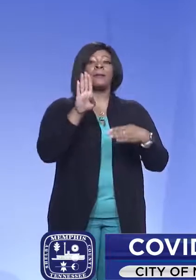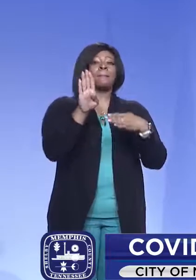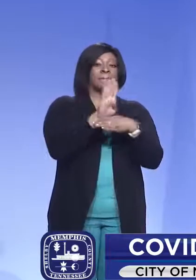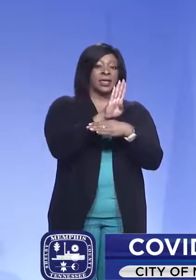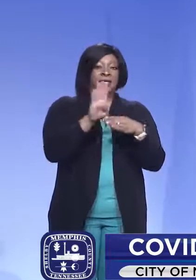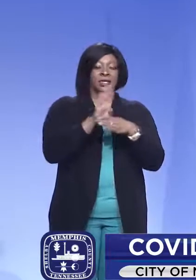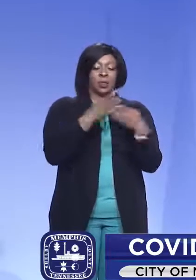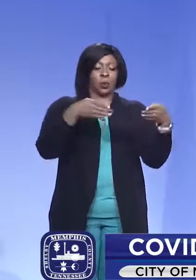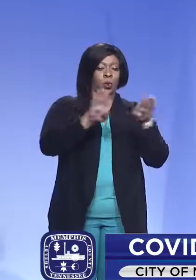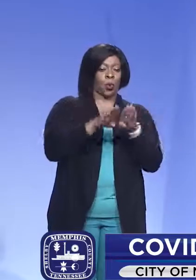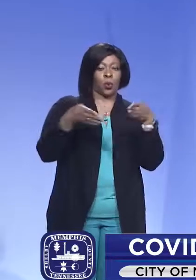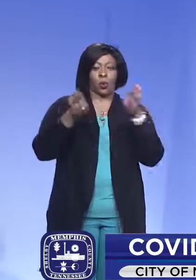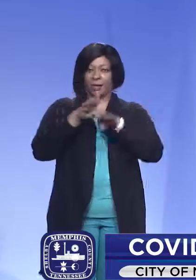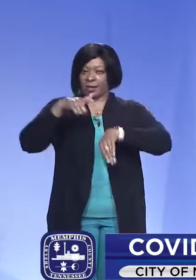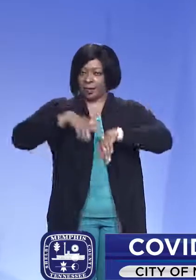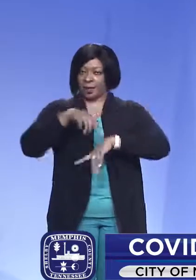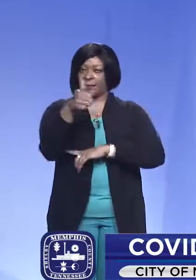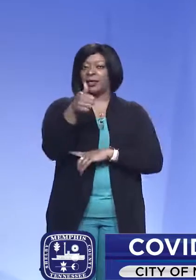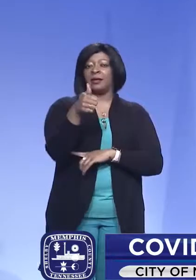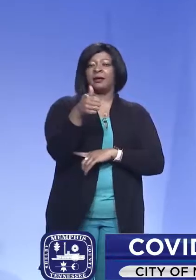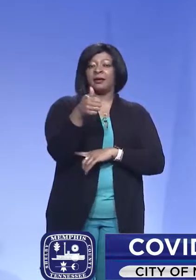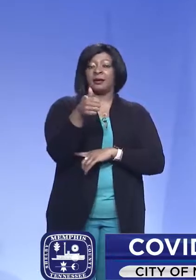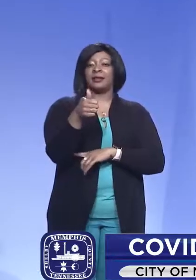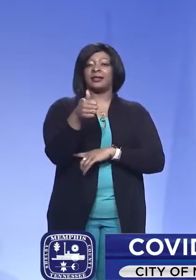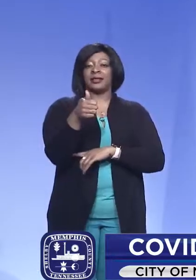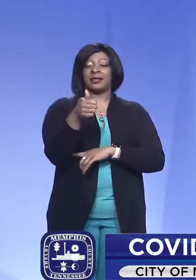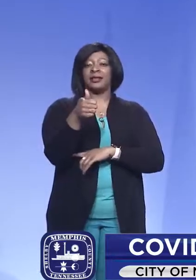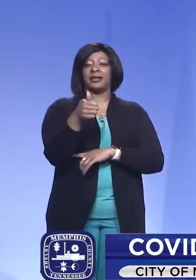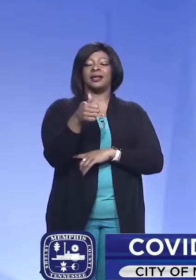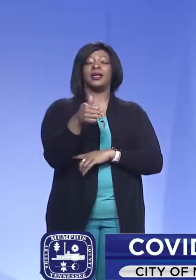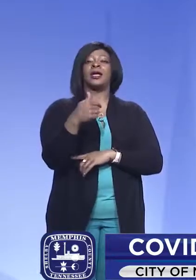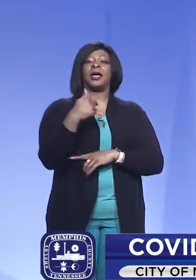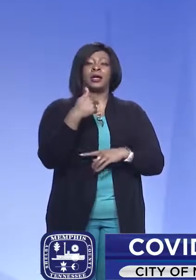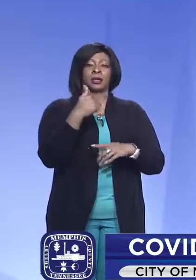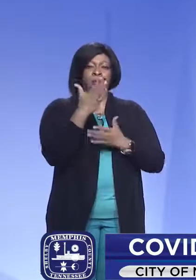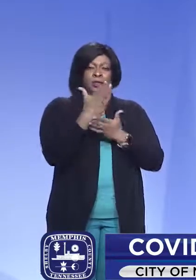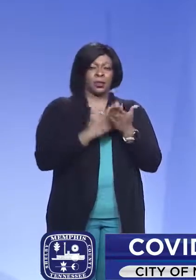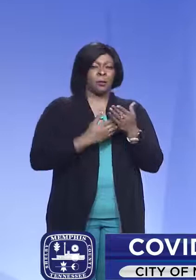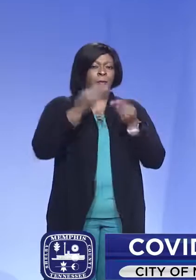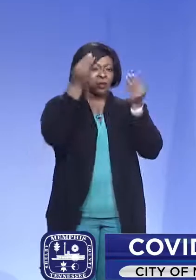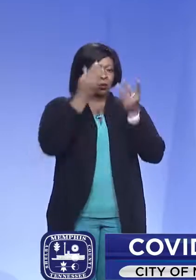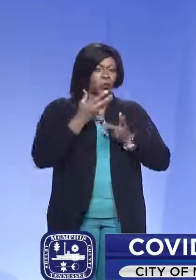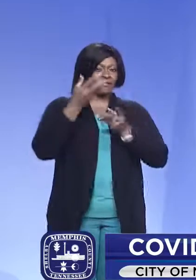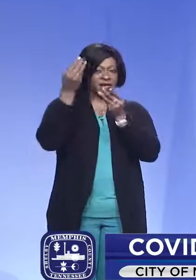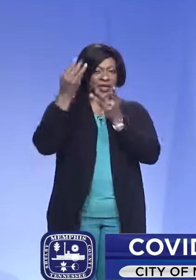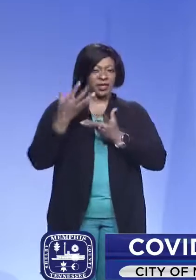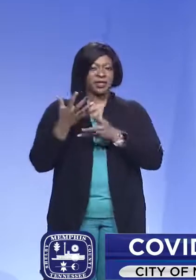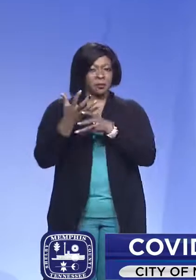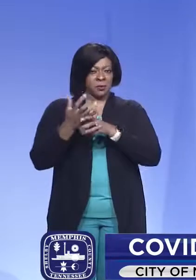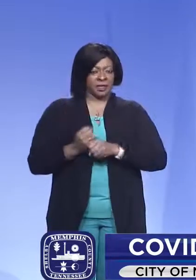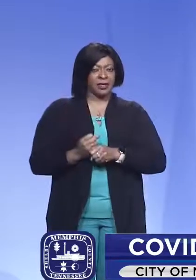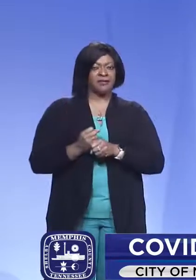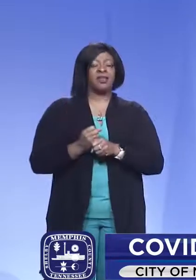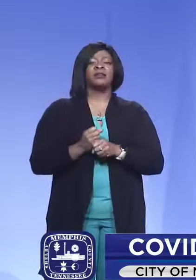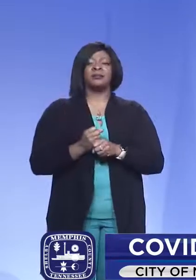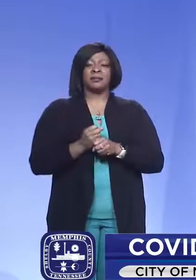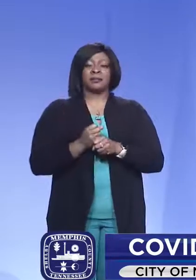are closed at 10 o'clock. And I've received some notifications where there's